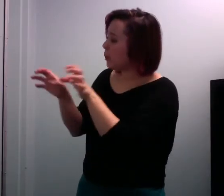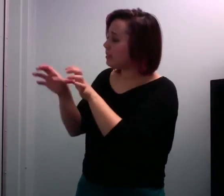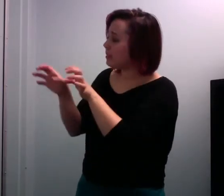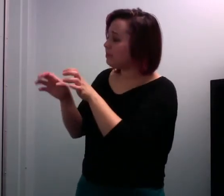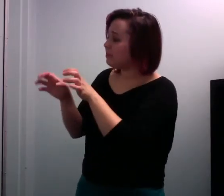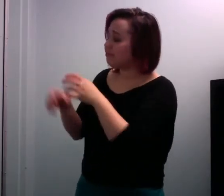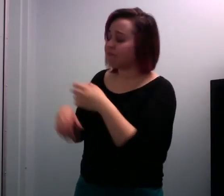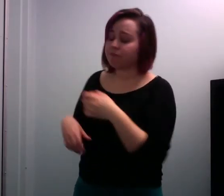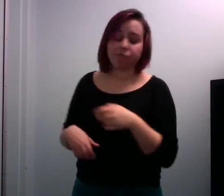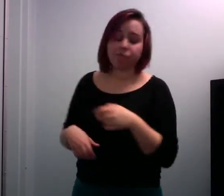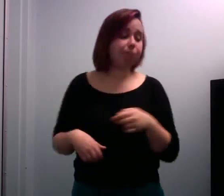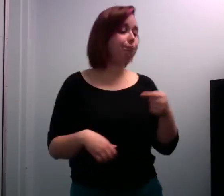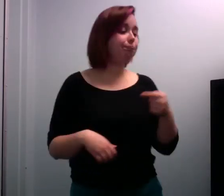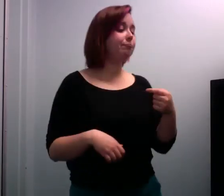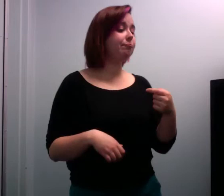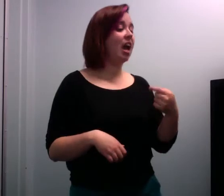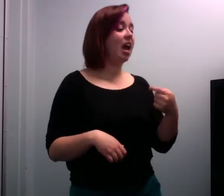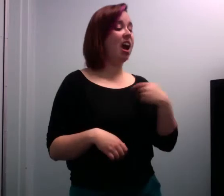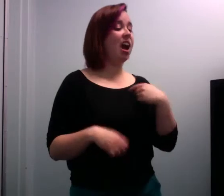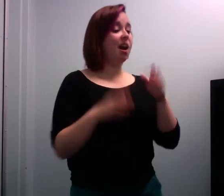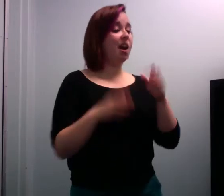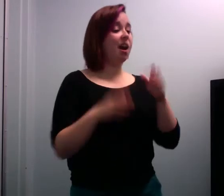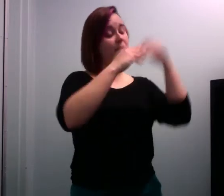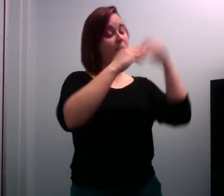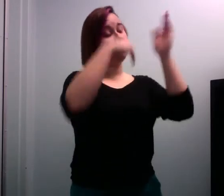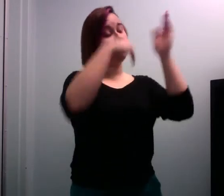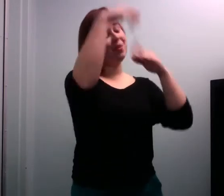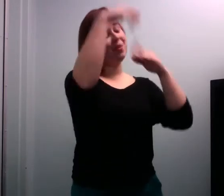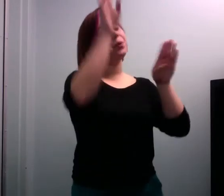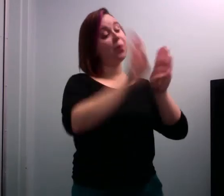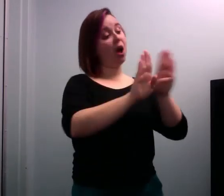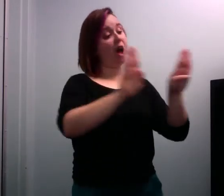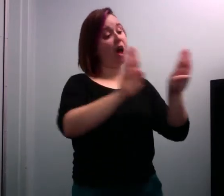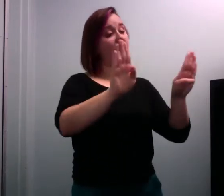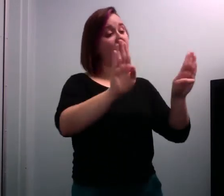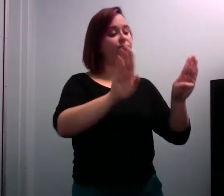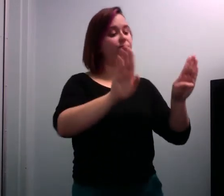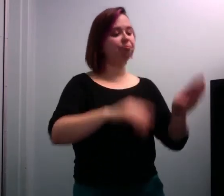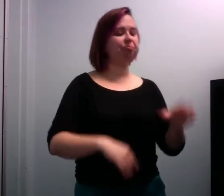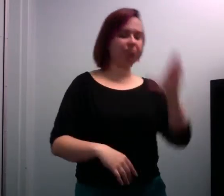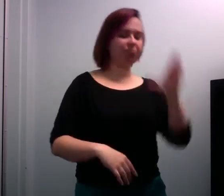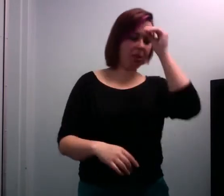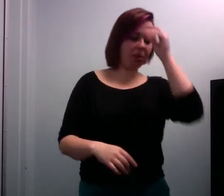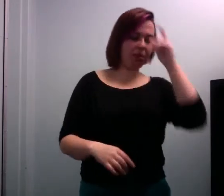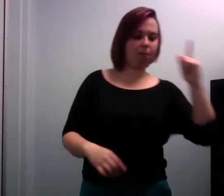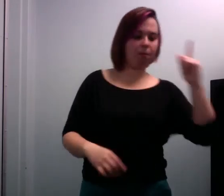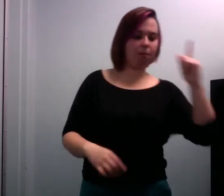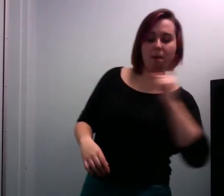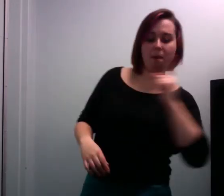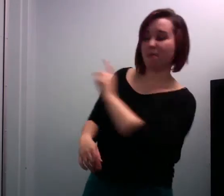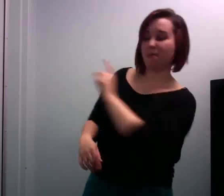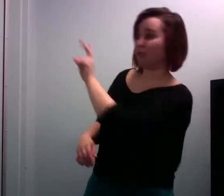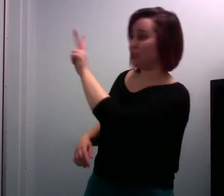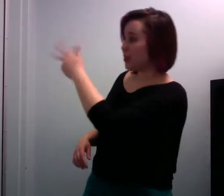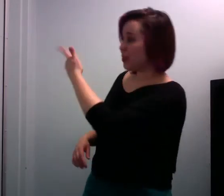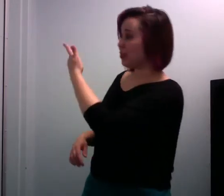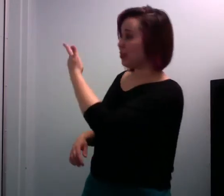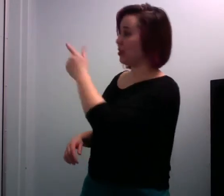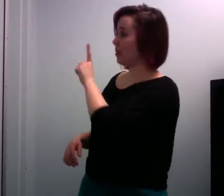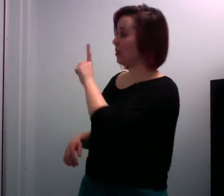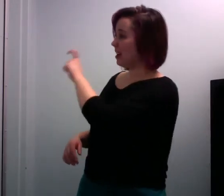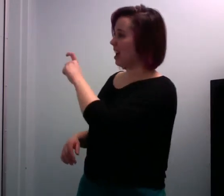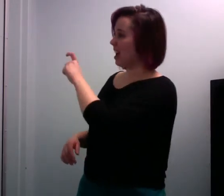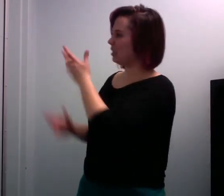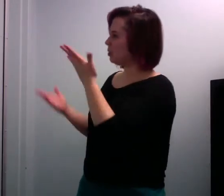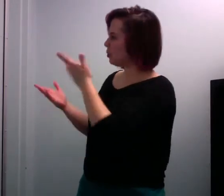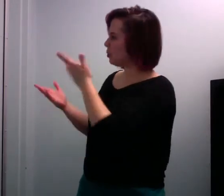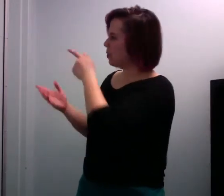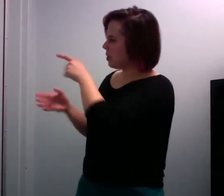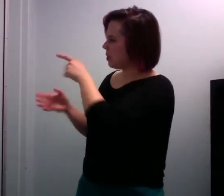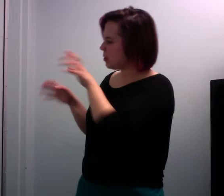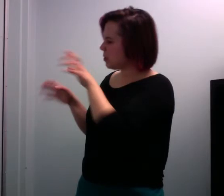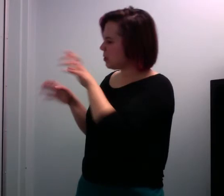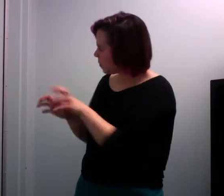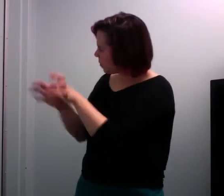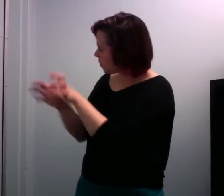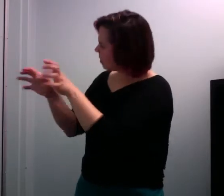little boy approached the third brick mason and asked the same question, "What are you doing?" The brick mason faced him squarely